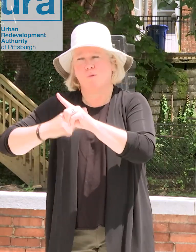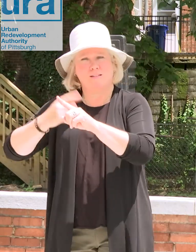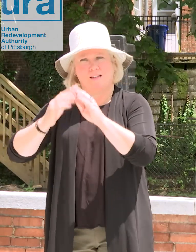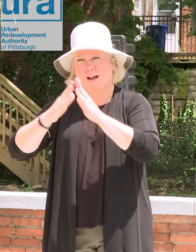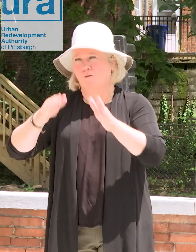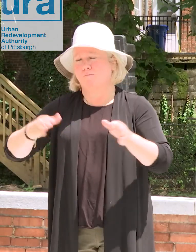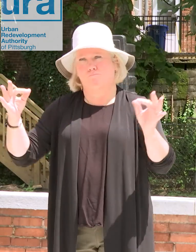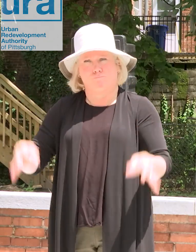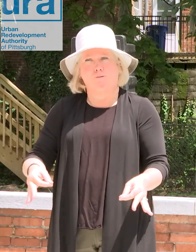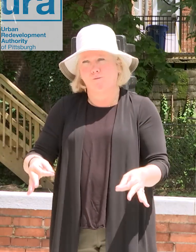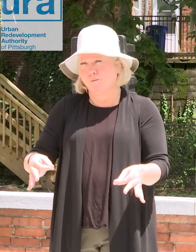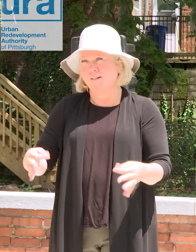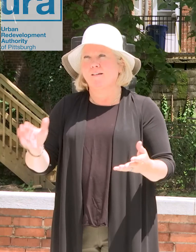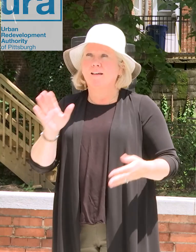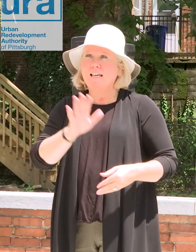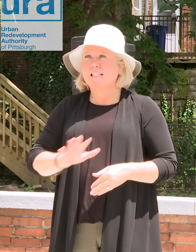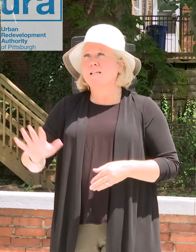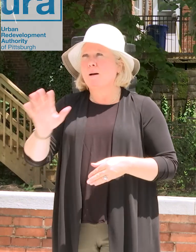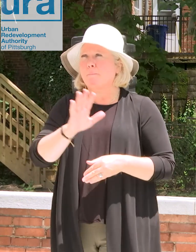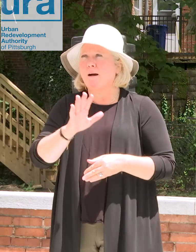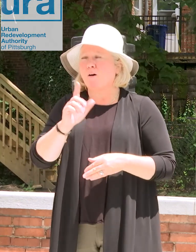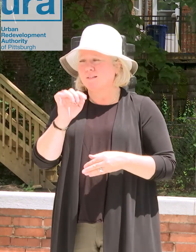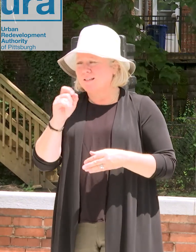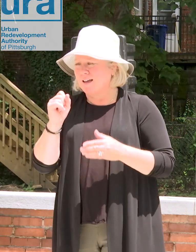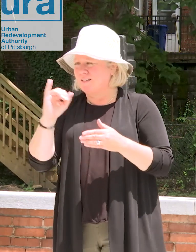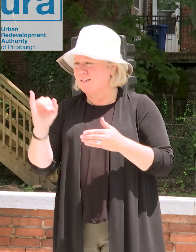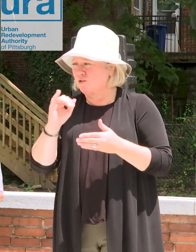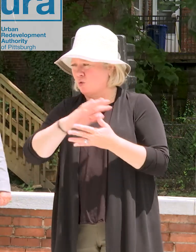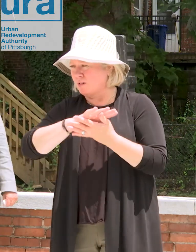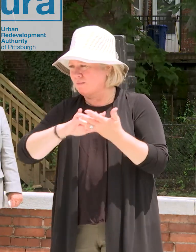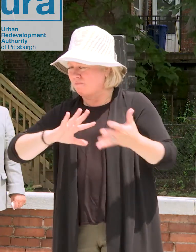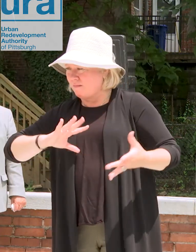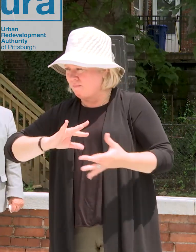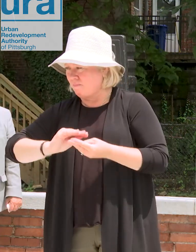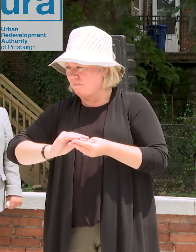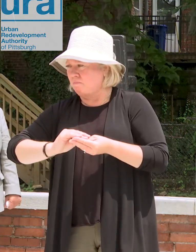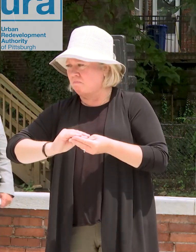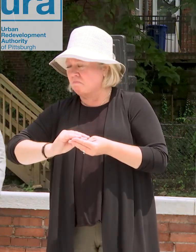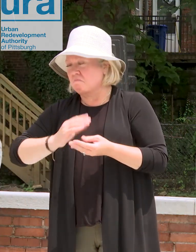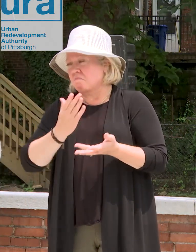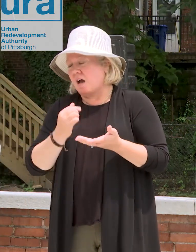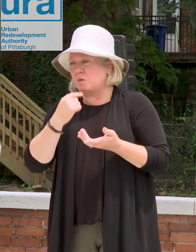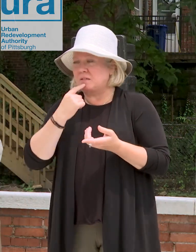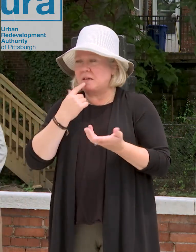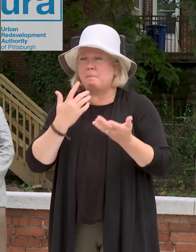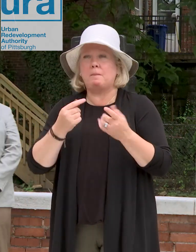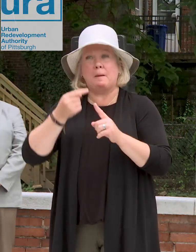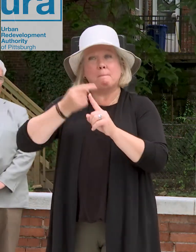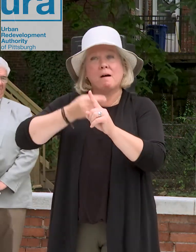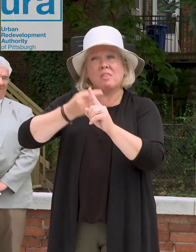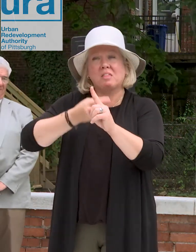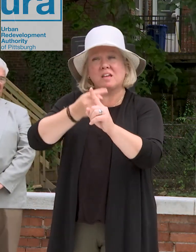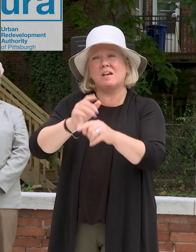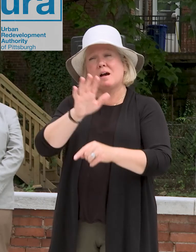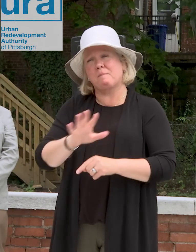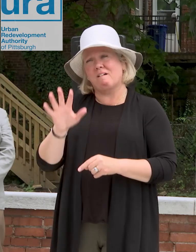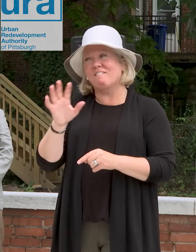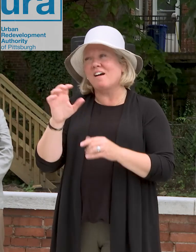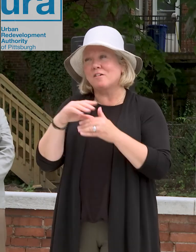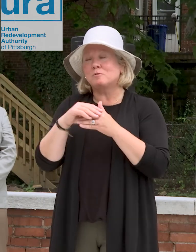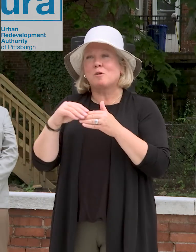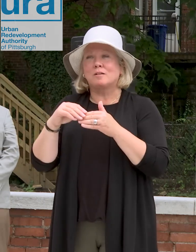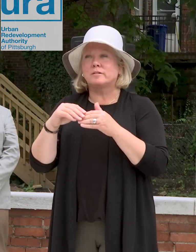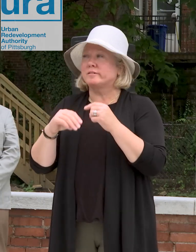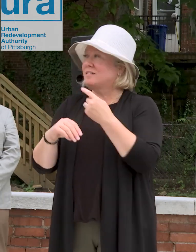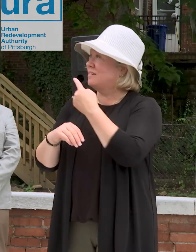Right. Somewhere in the neighborhood of around taxes and insurance, I haven't done an exact calculation, probably somewhere like $500 a month. I could rent